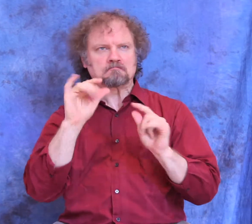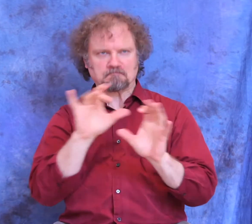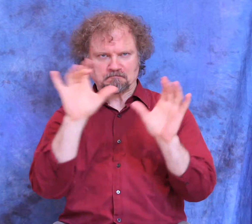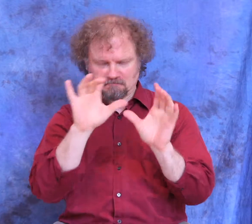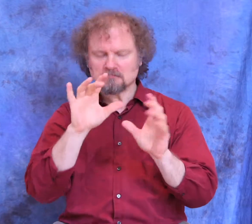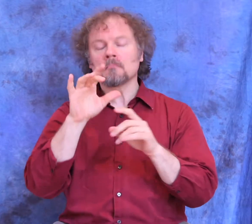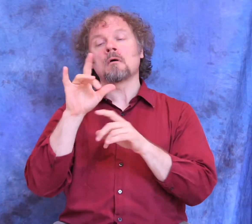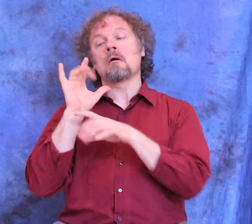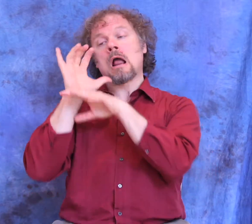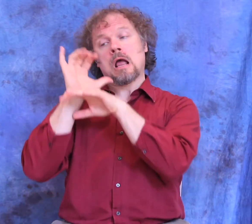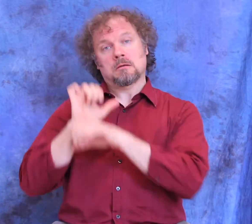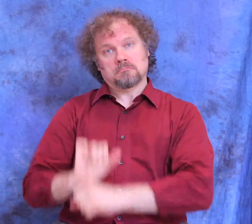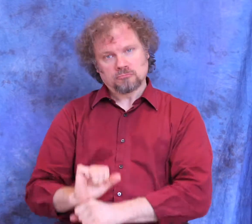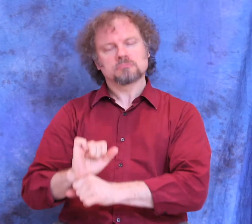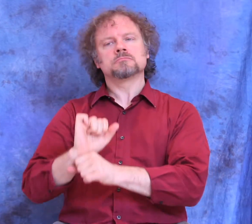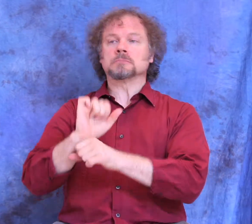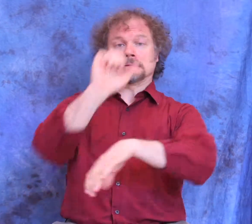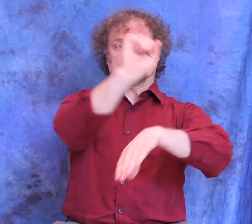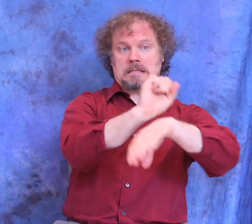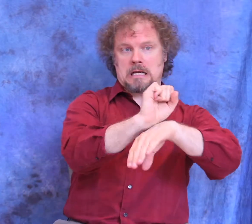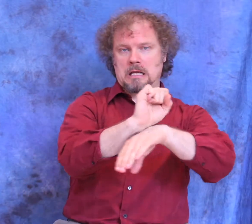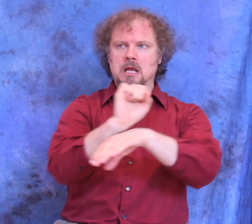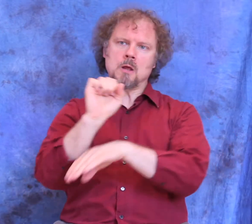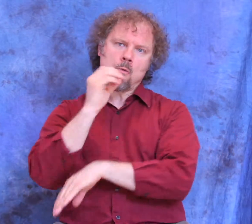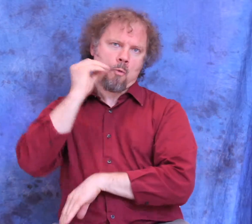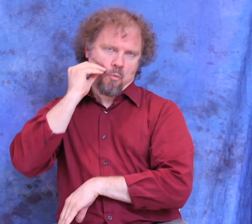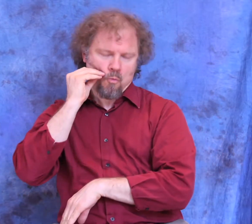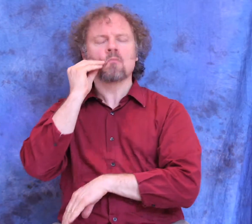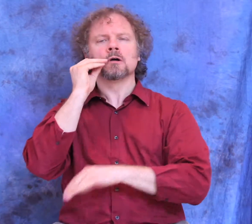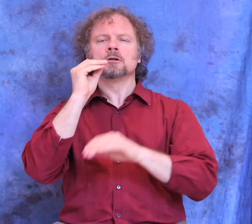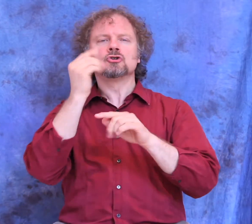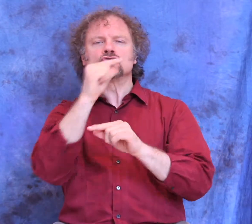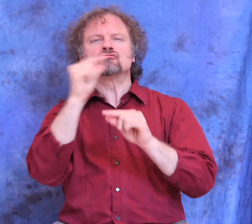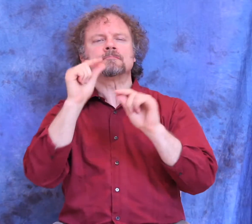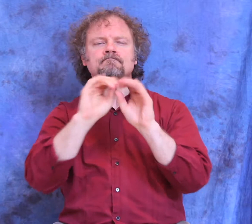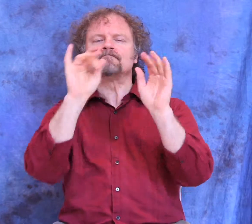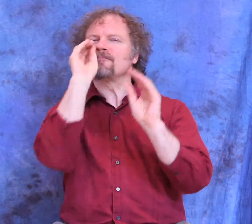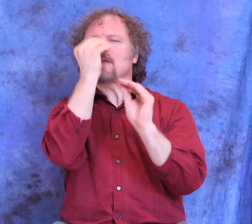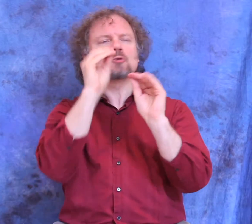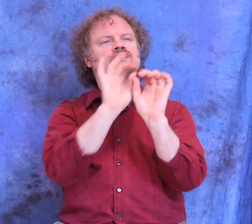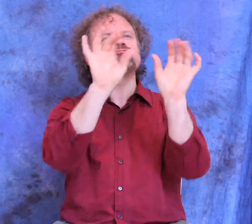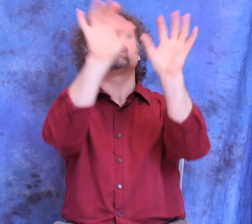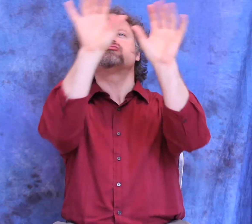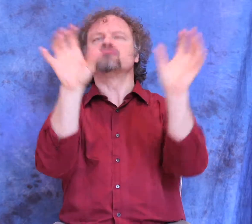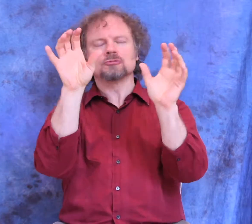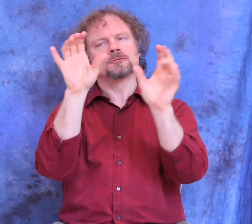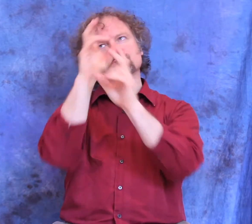It is customary to decorate the synagogue and one's home with greenery or flowers in honor of Shavuos.